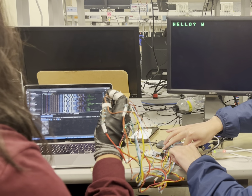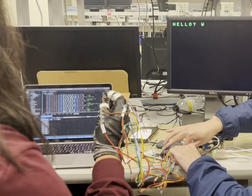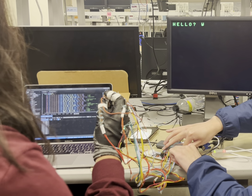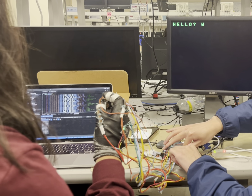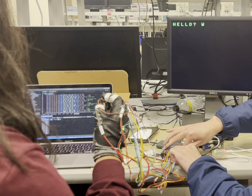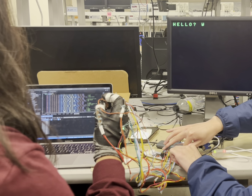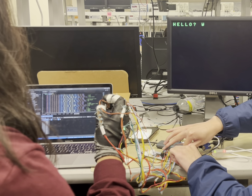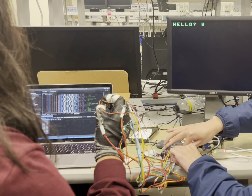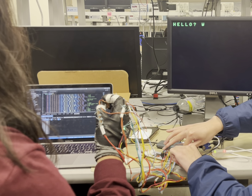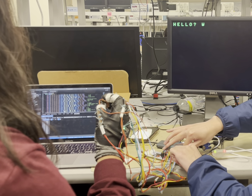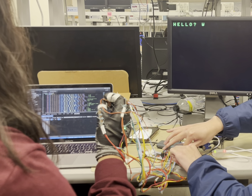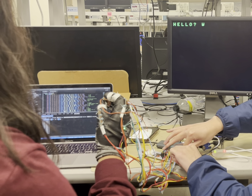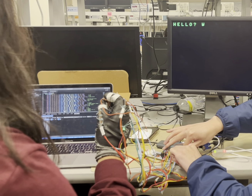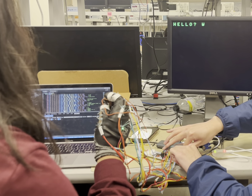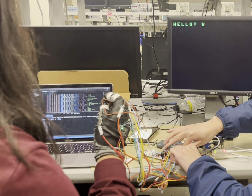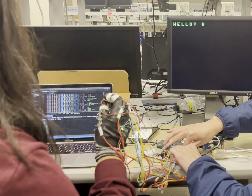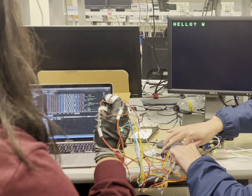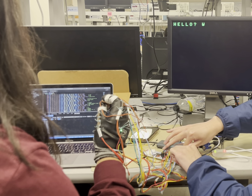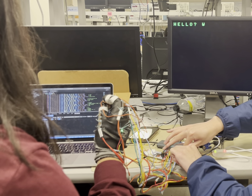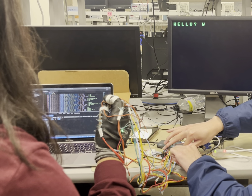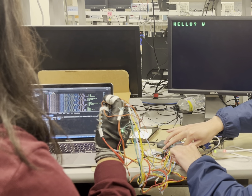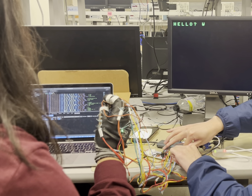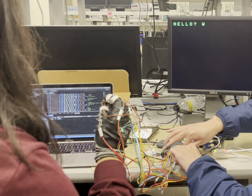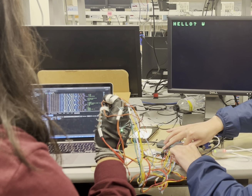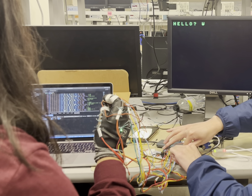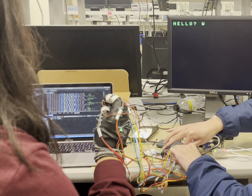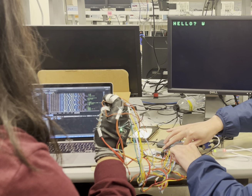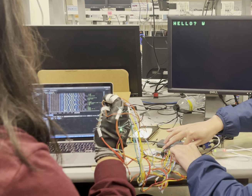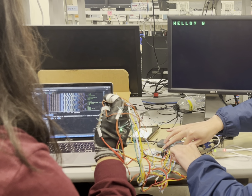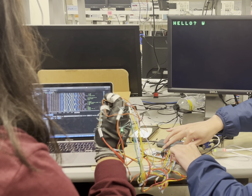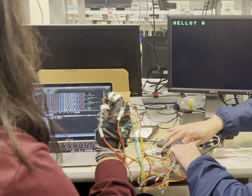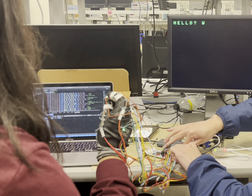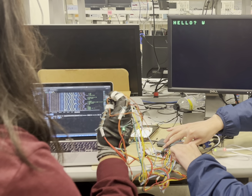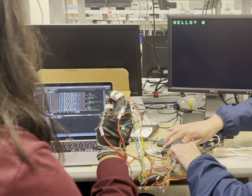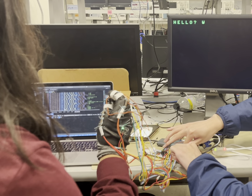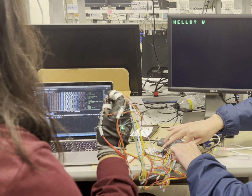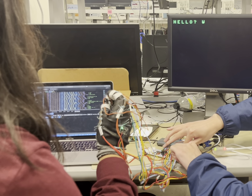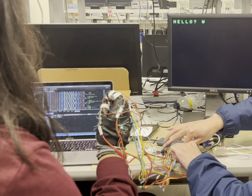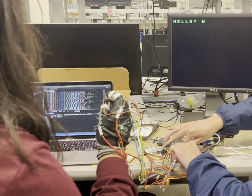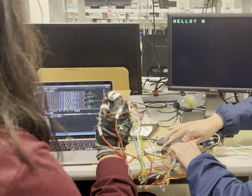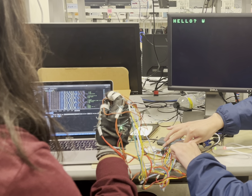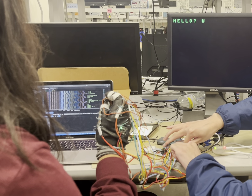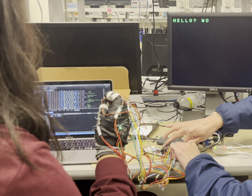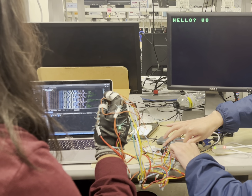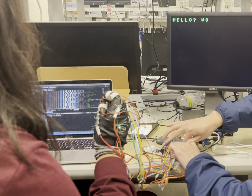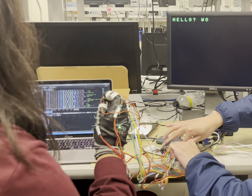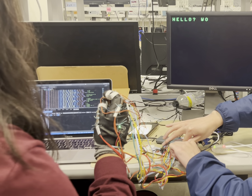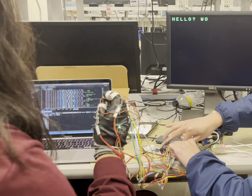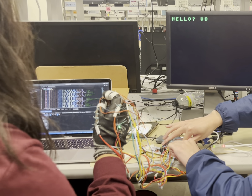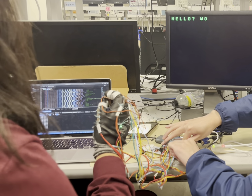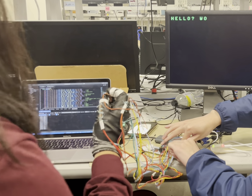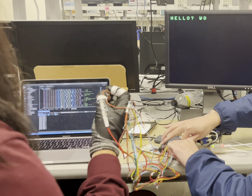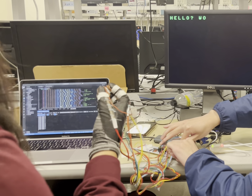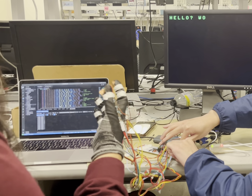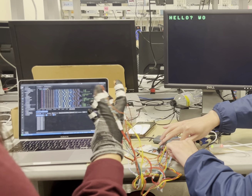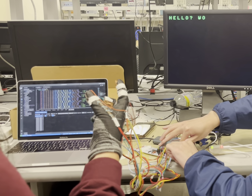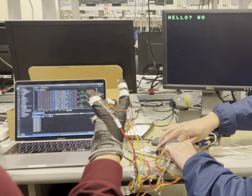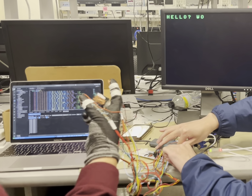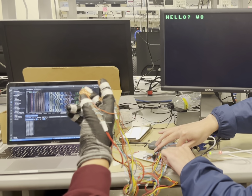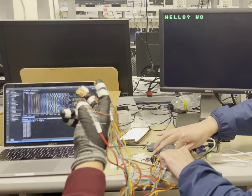Let's see if this works. O and C are pretty much the same except the contact. Oh. Yeah, that one